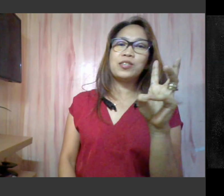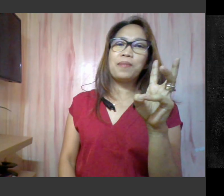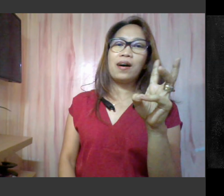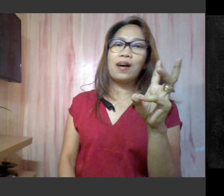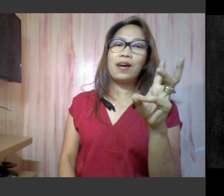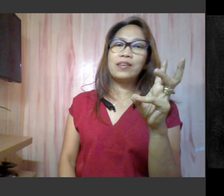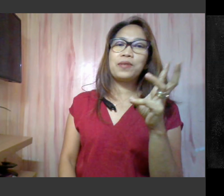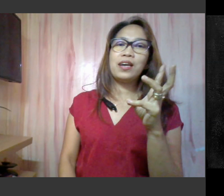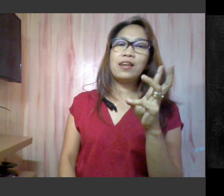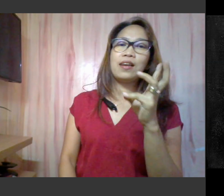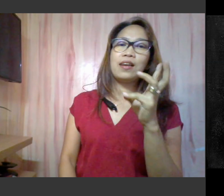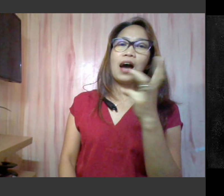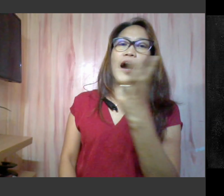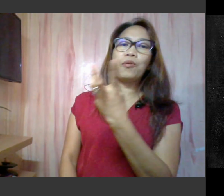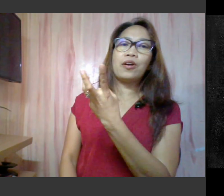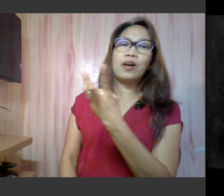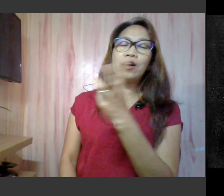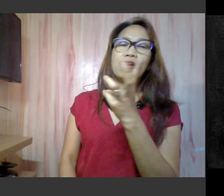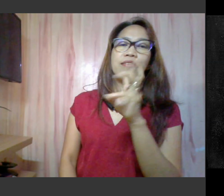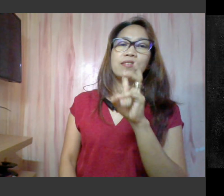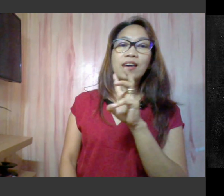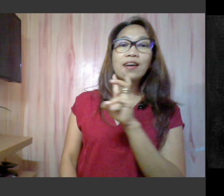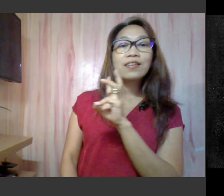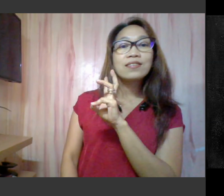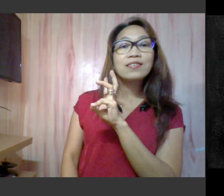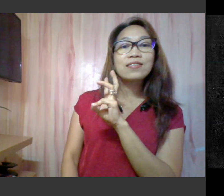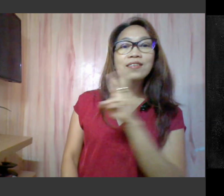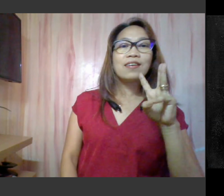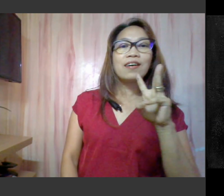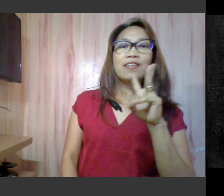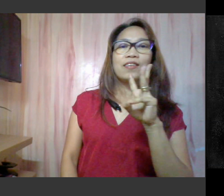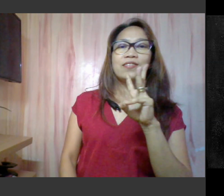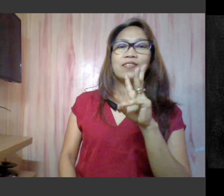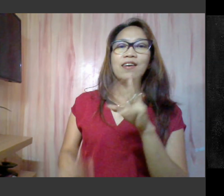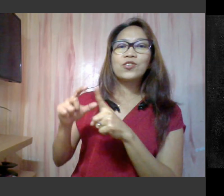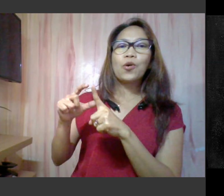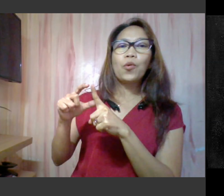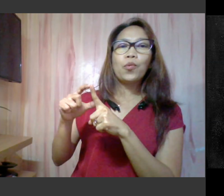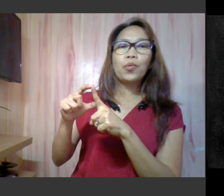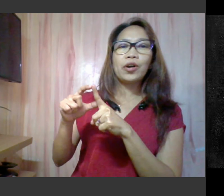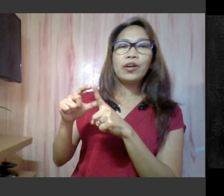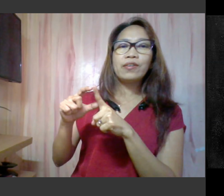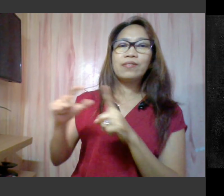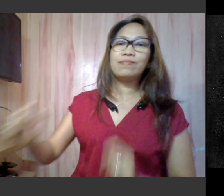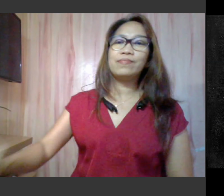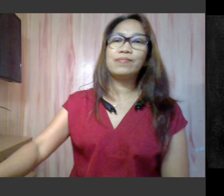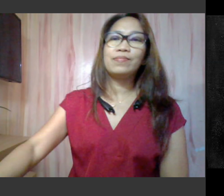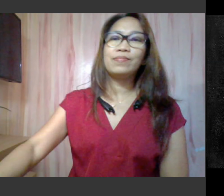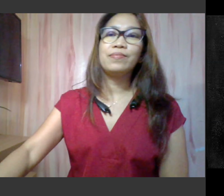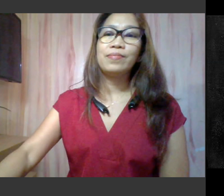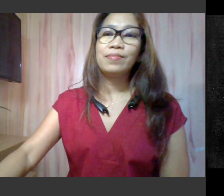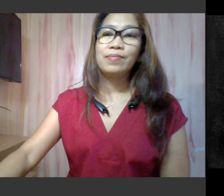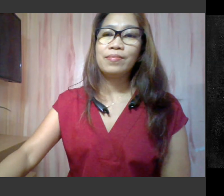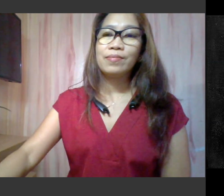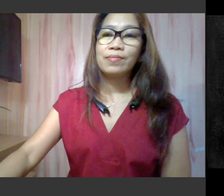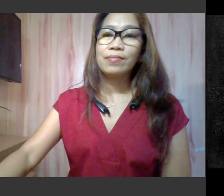where is my screen? Our sixth, the sixth word.